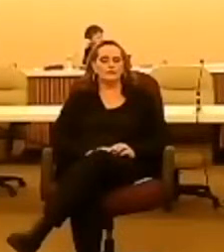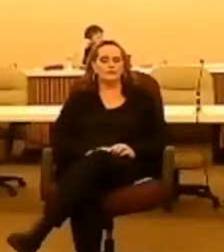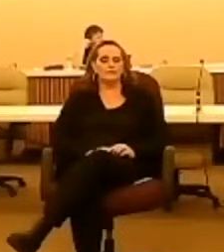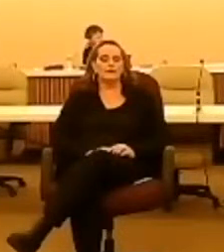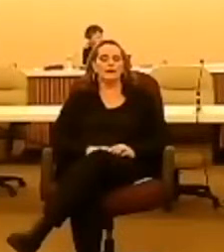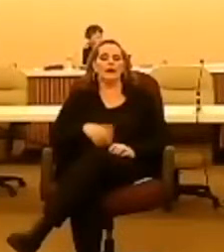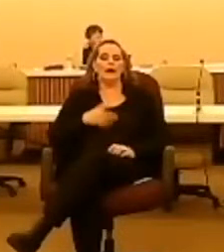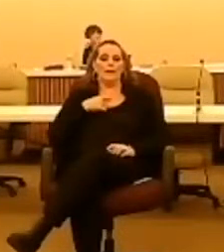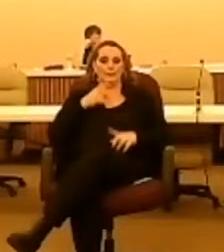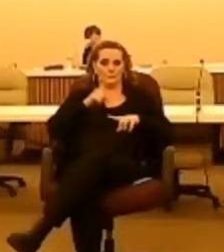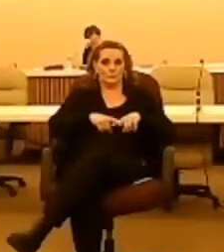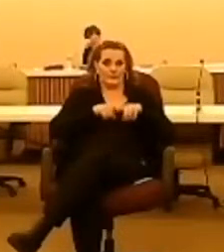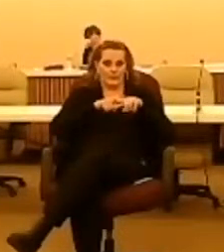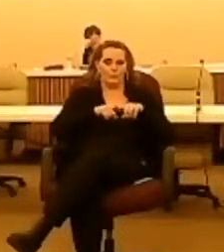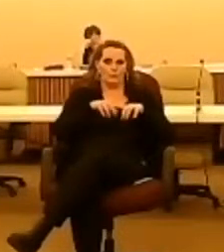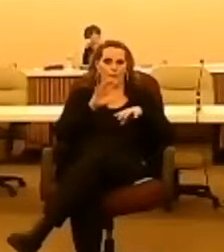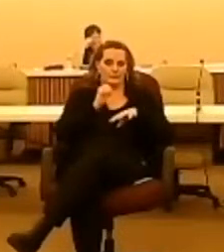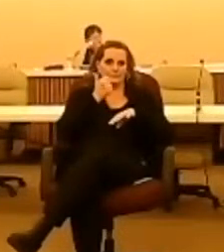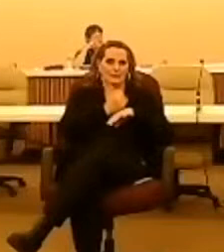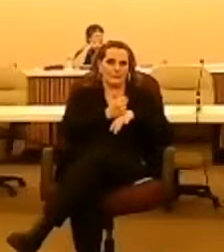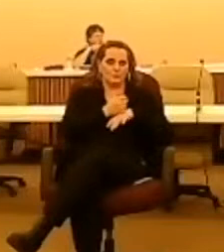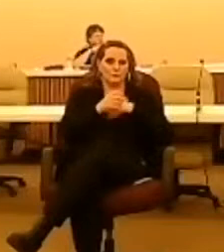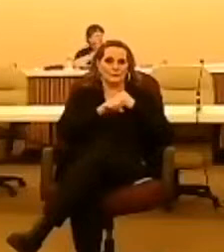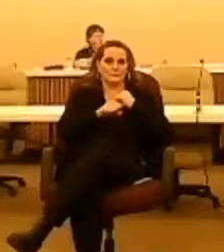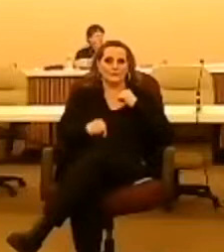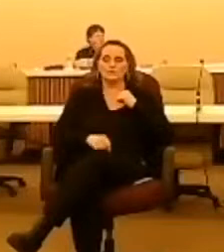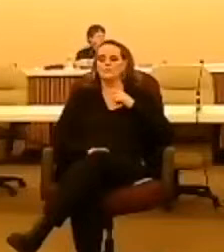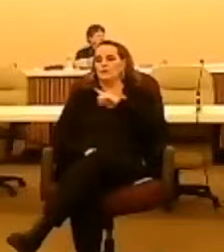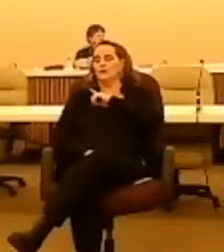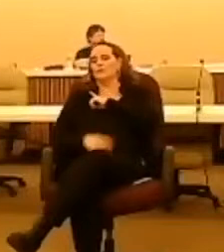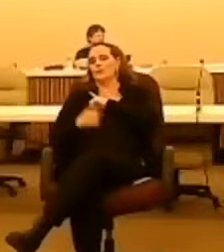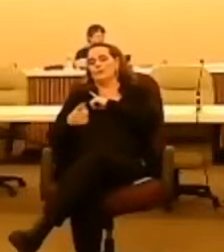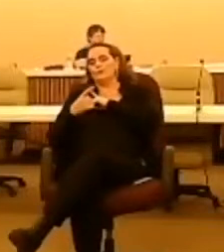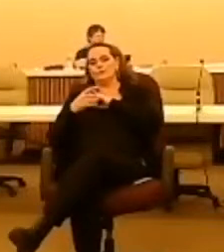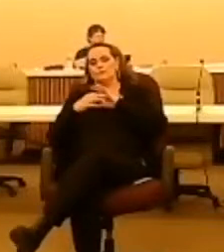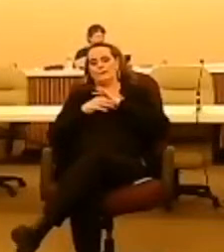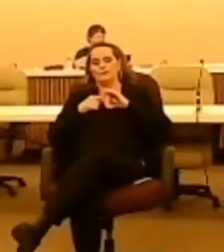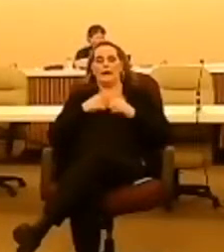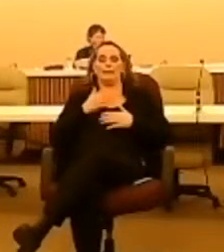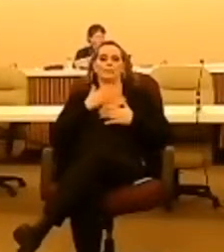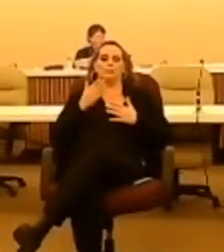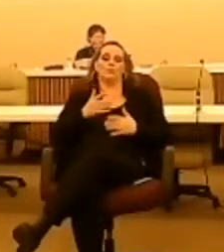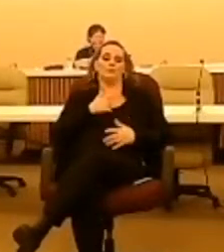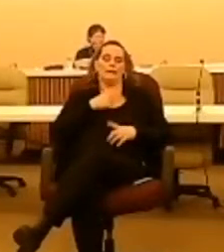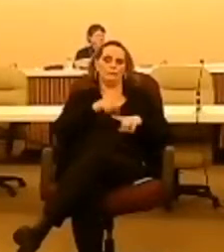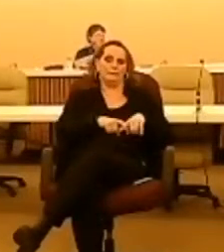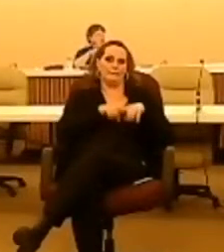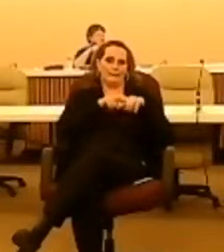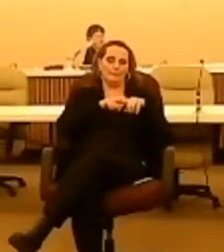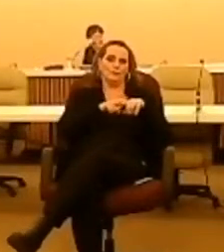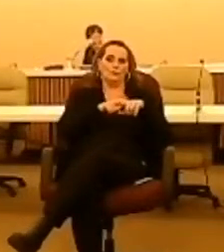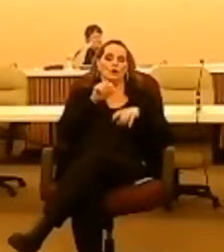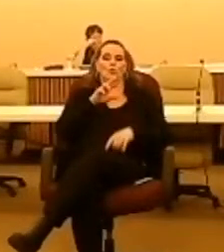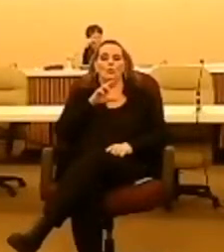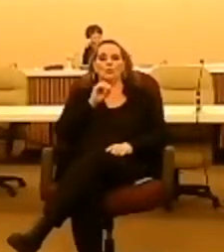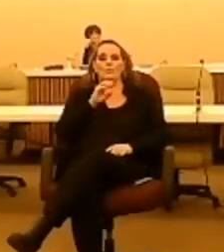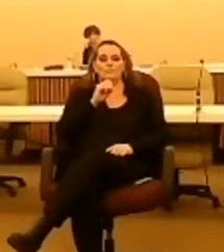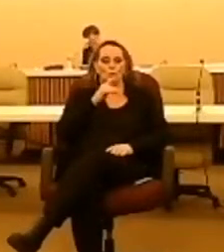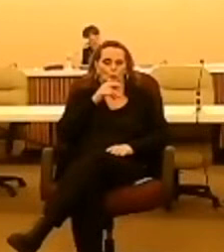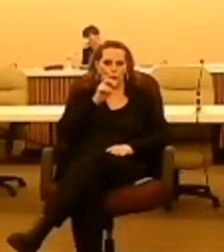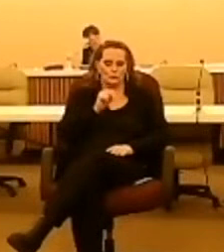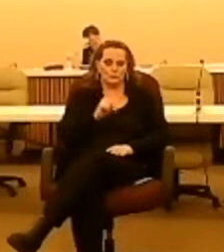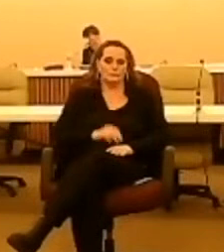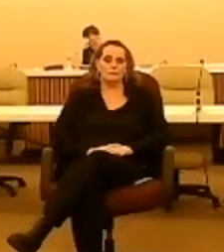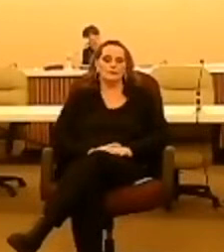To table the established extension. So basically, you just would say, I propose that we table Resolution Okay. 5-62. I propose